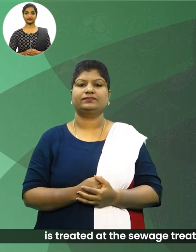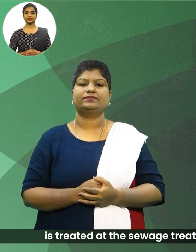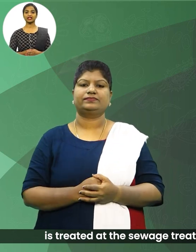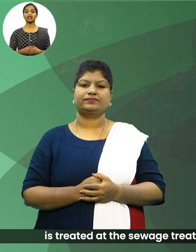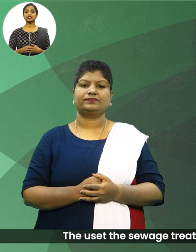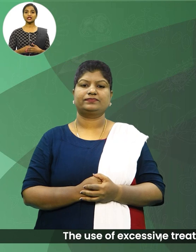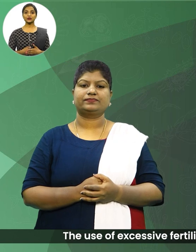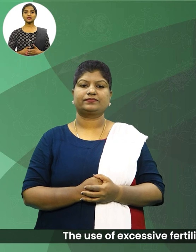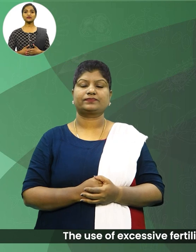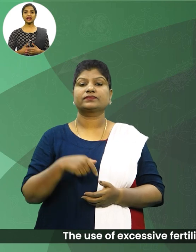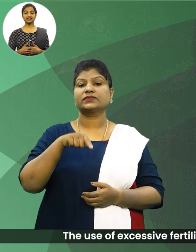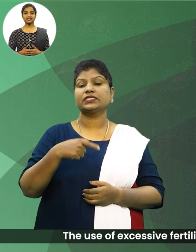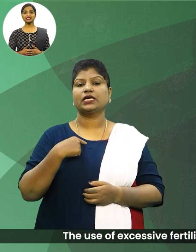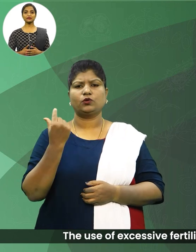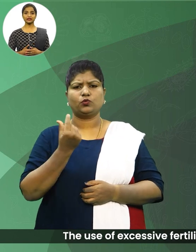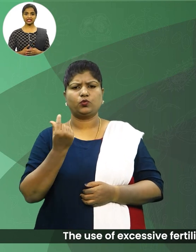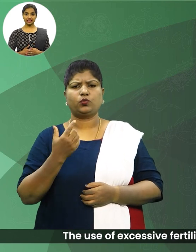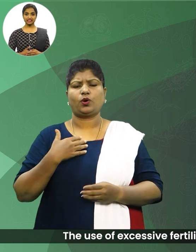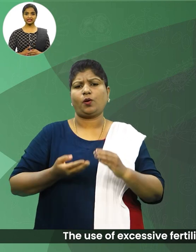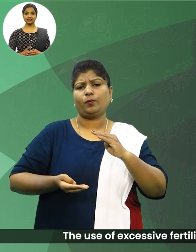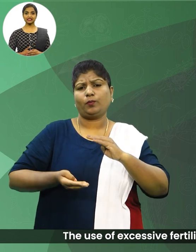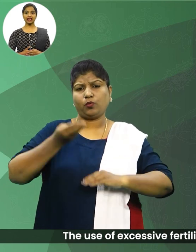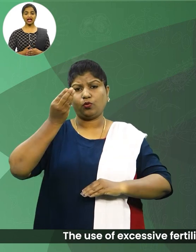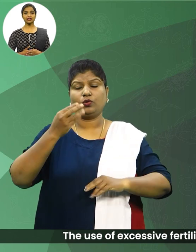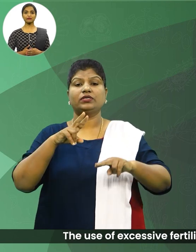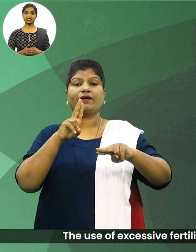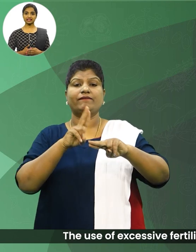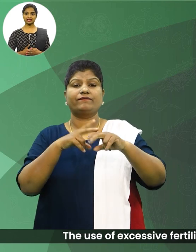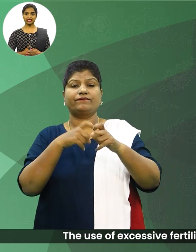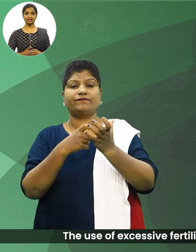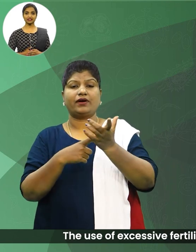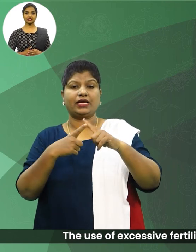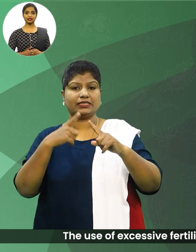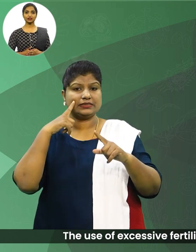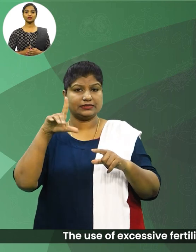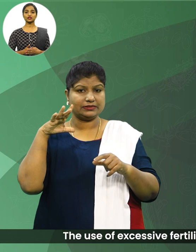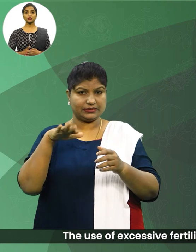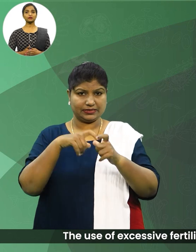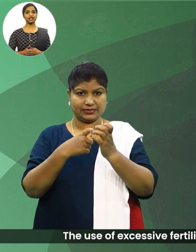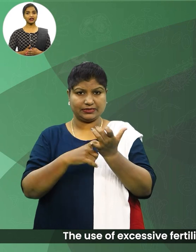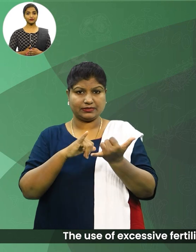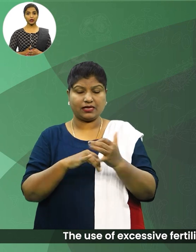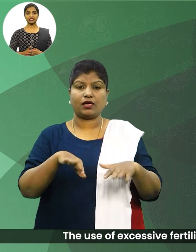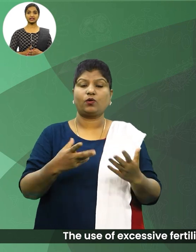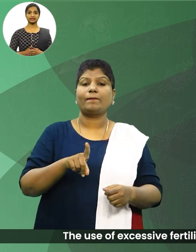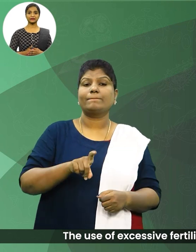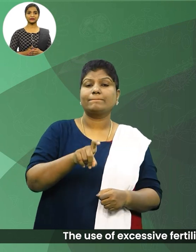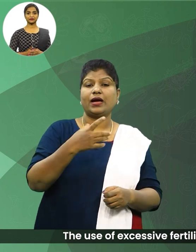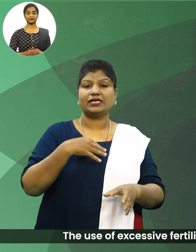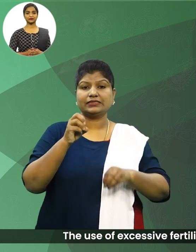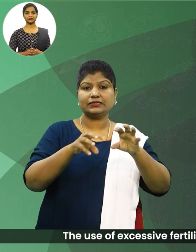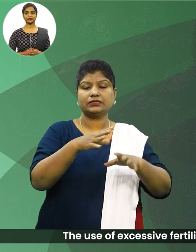The use of excessive fertilizers and pesticides should be avoided.